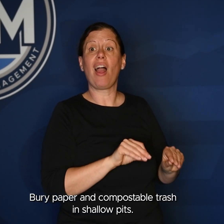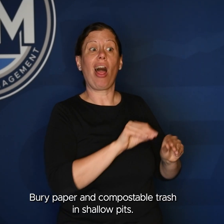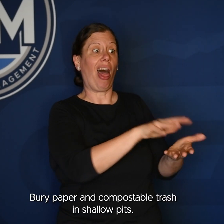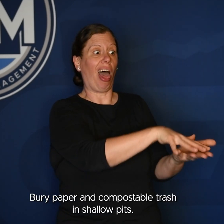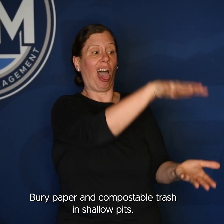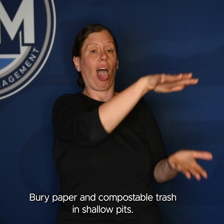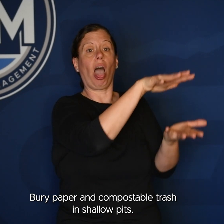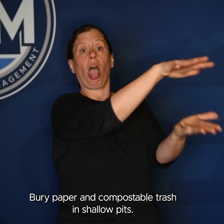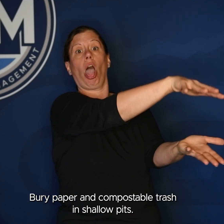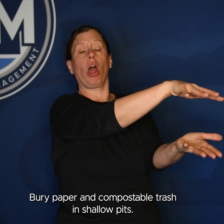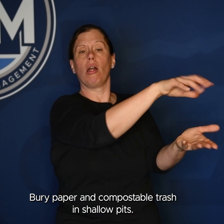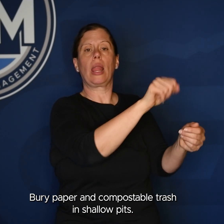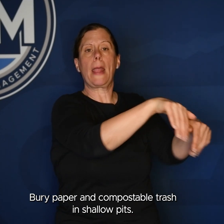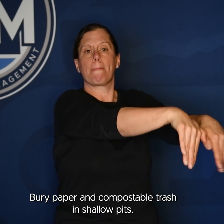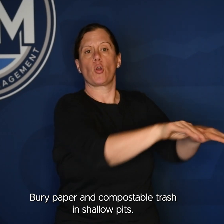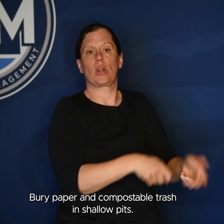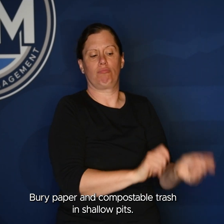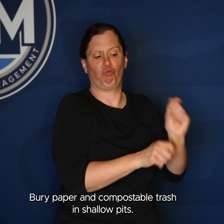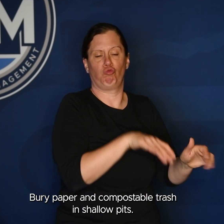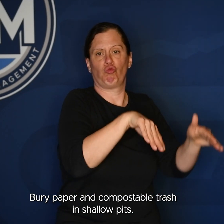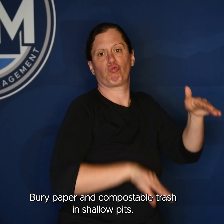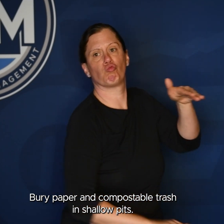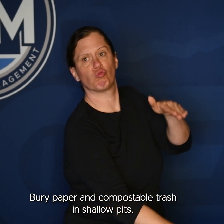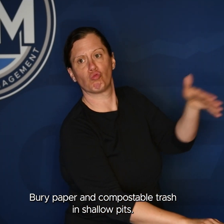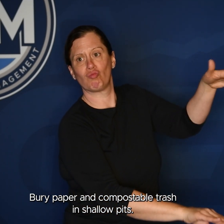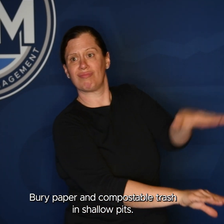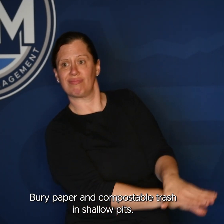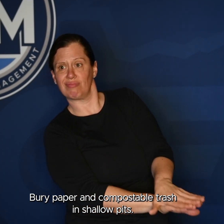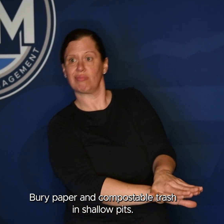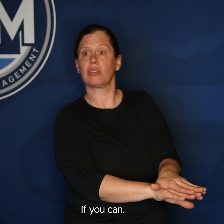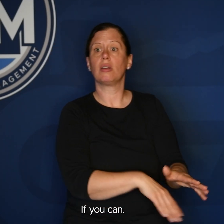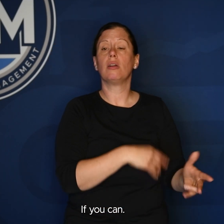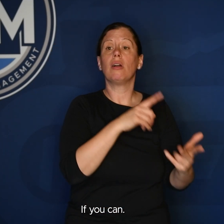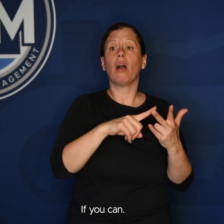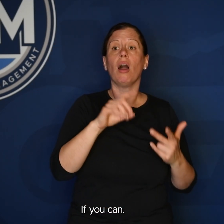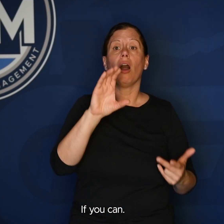Bury paper and compostable trash in shallow pits if you can.